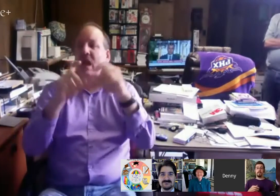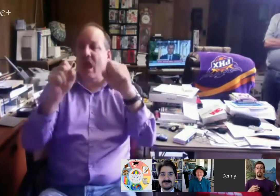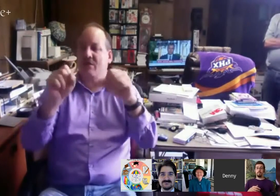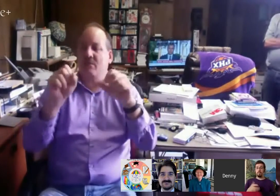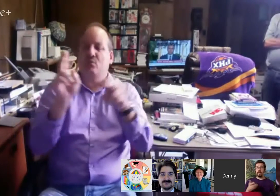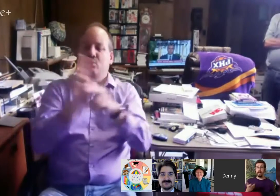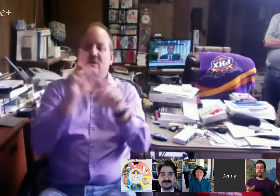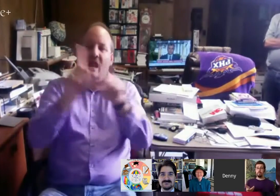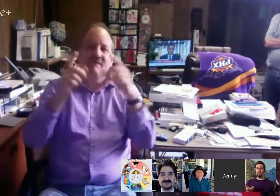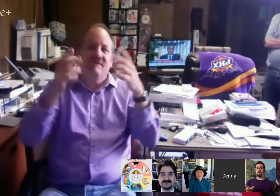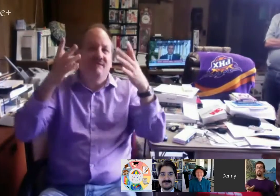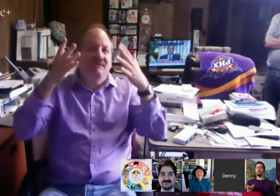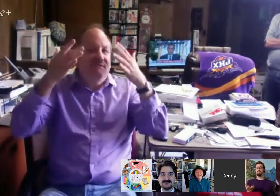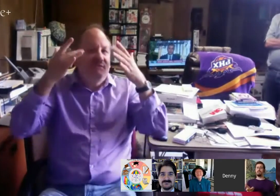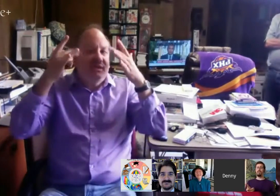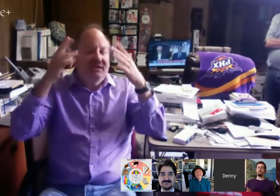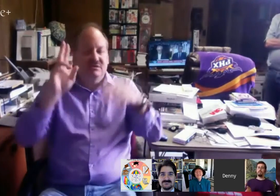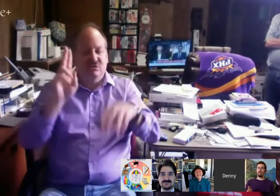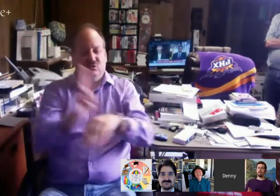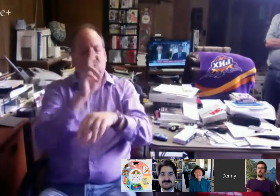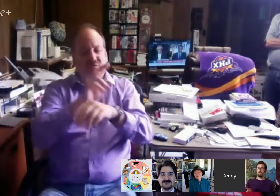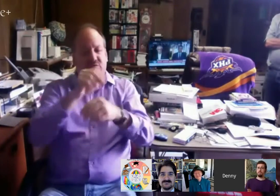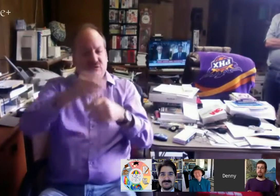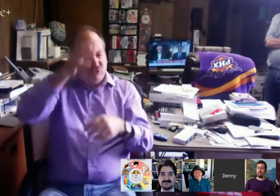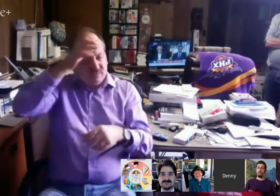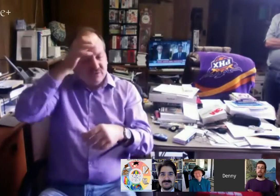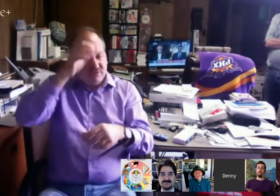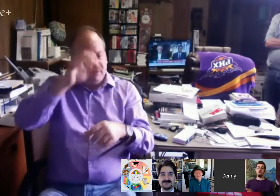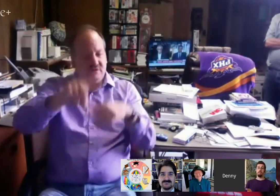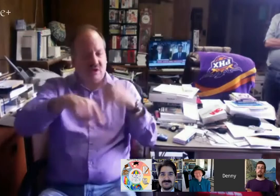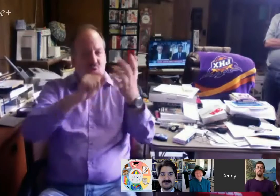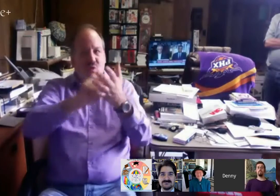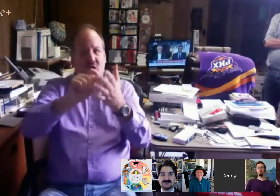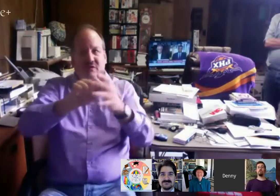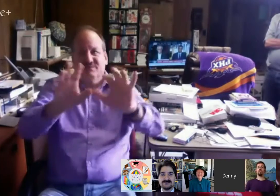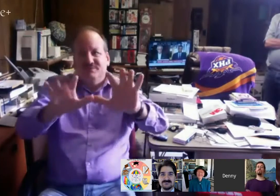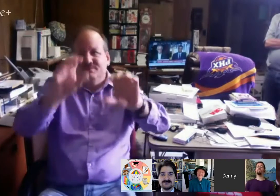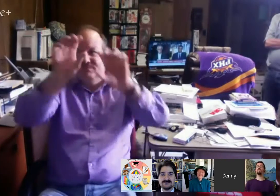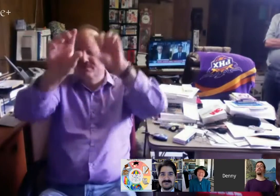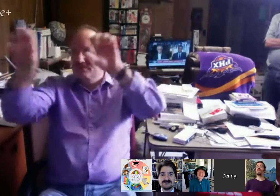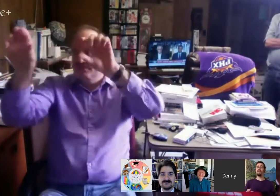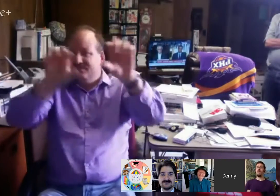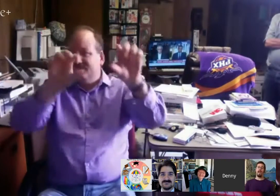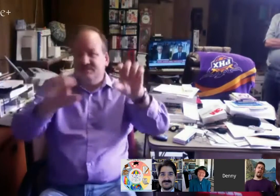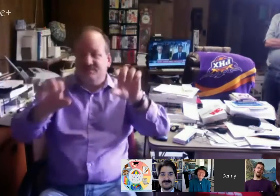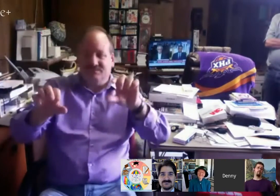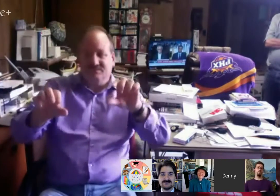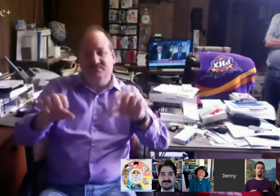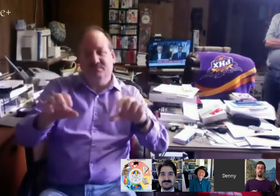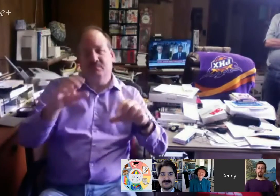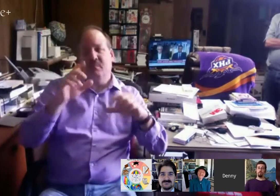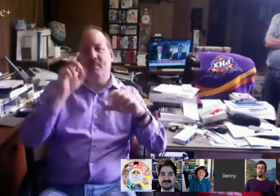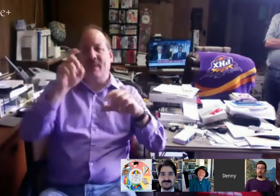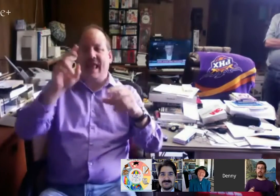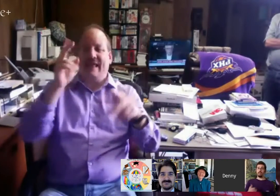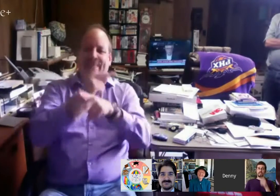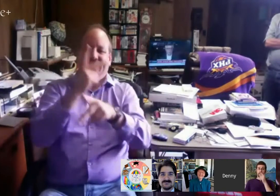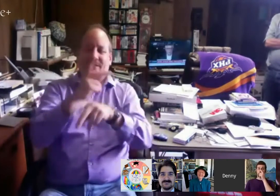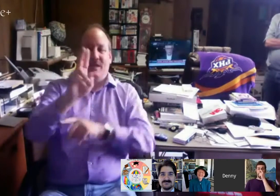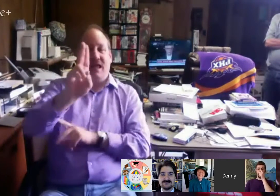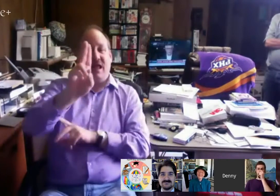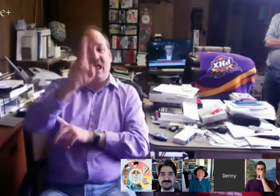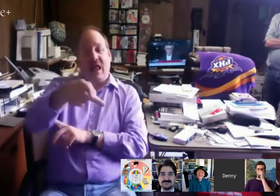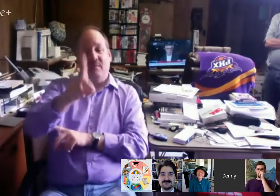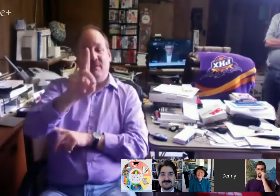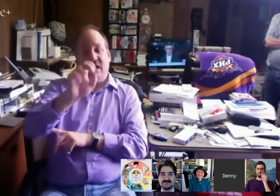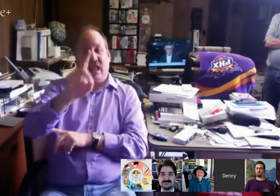and then the Mac computers become better and more small and become more user friendly, and you can write in